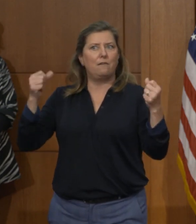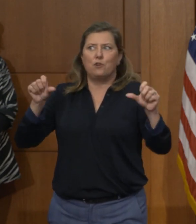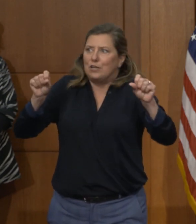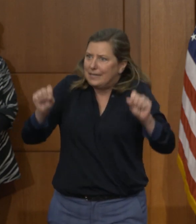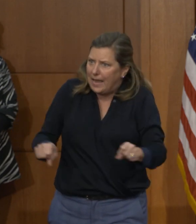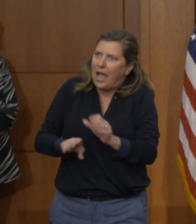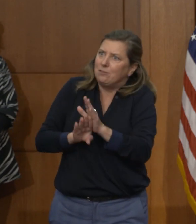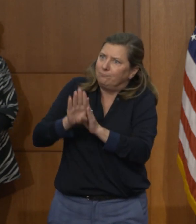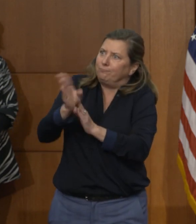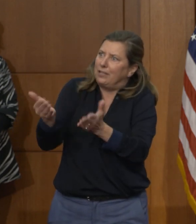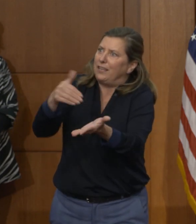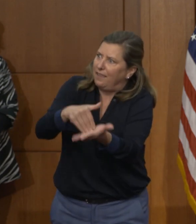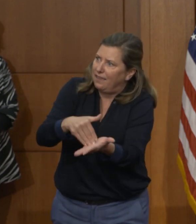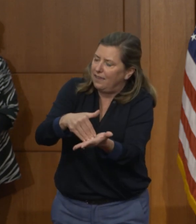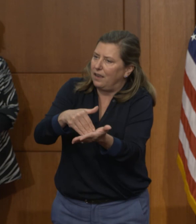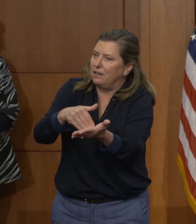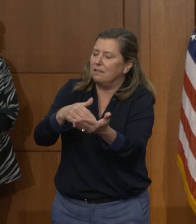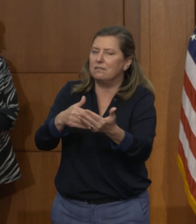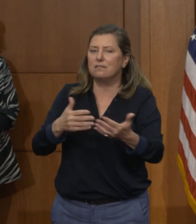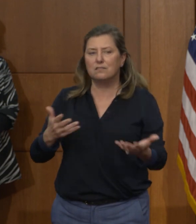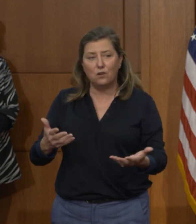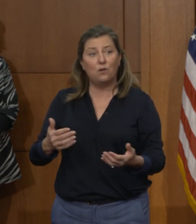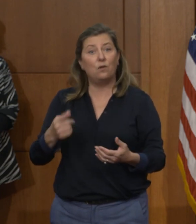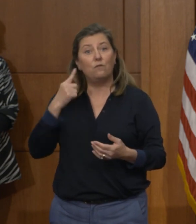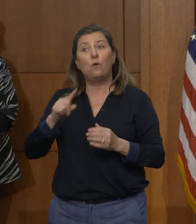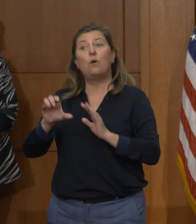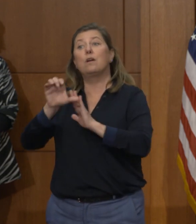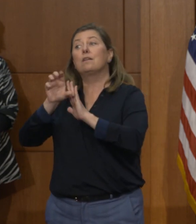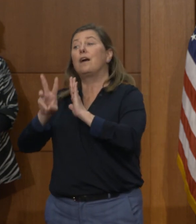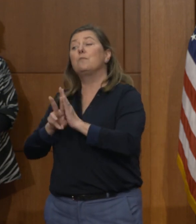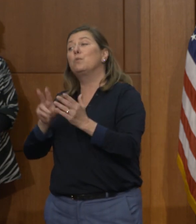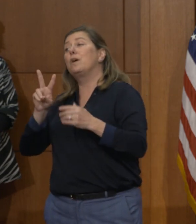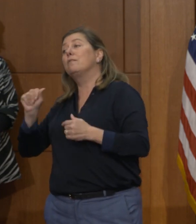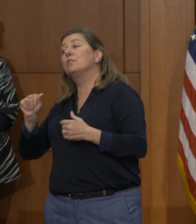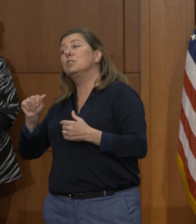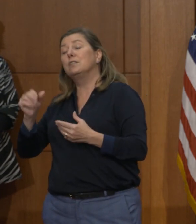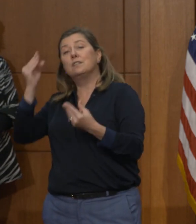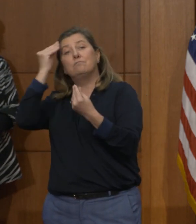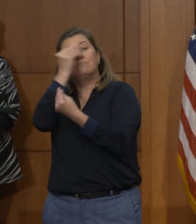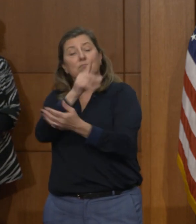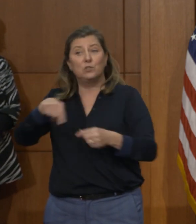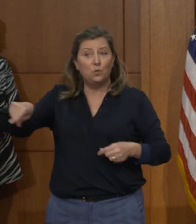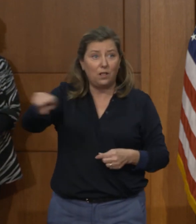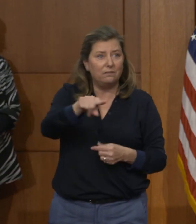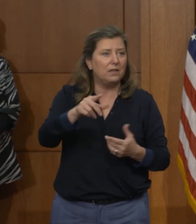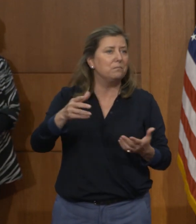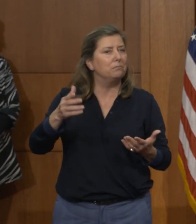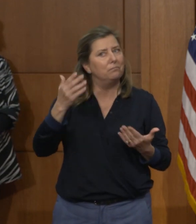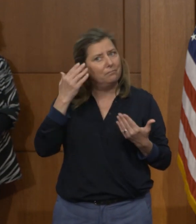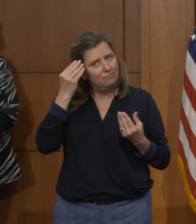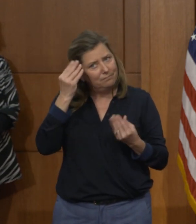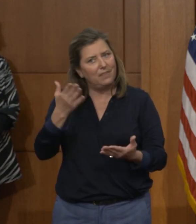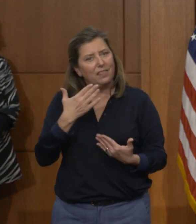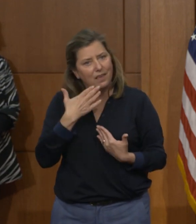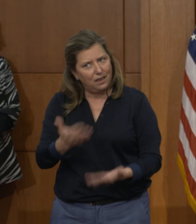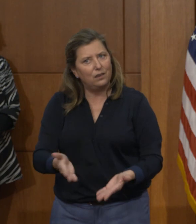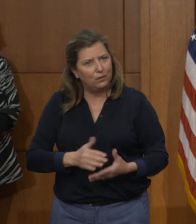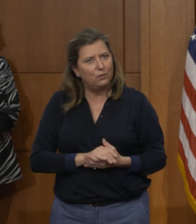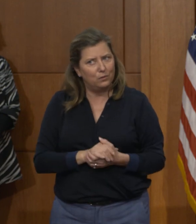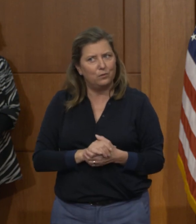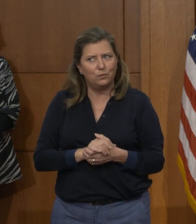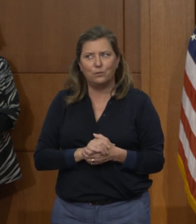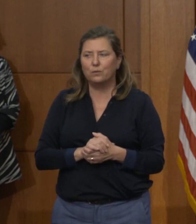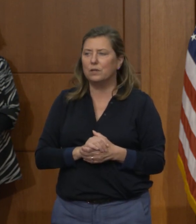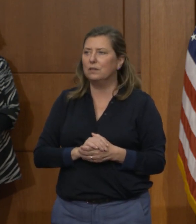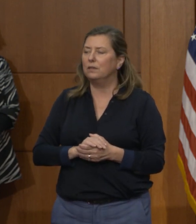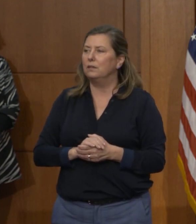And so on behalf of the Commonwealth of Virginia, to all of them, I say thank you.